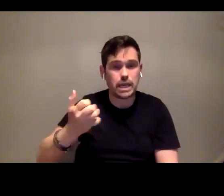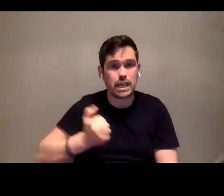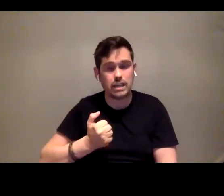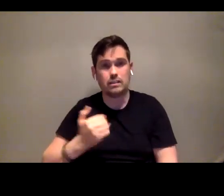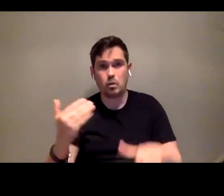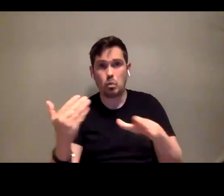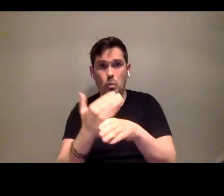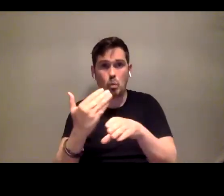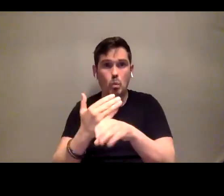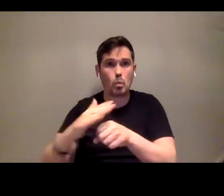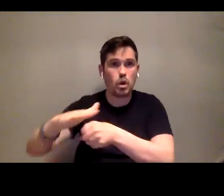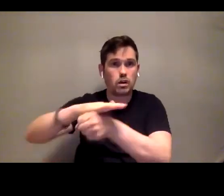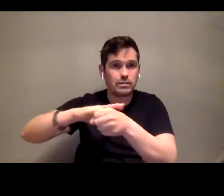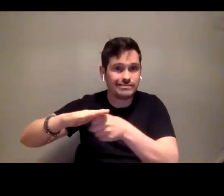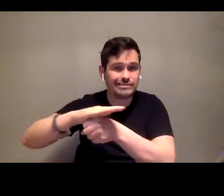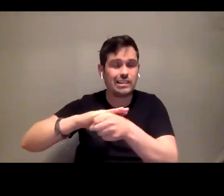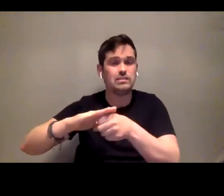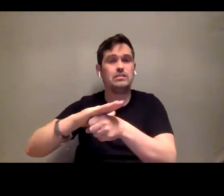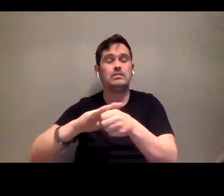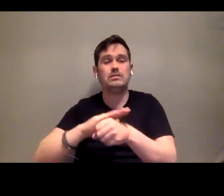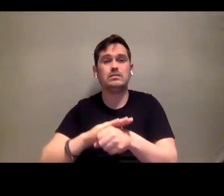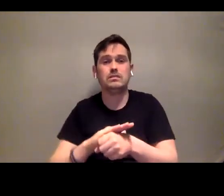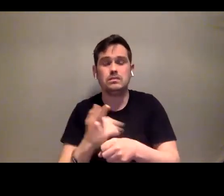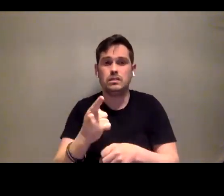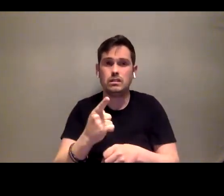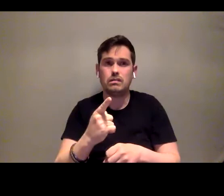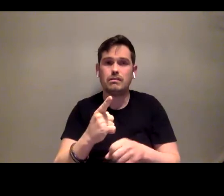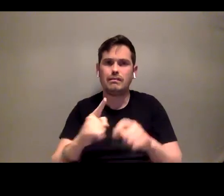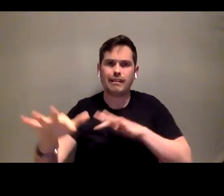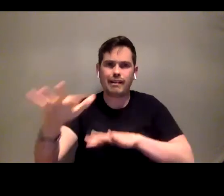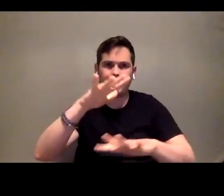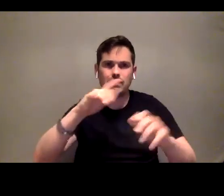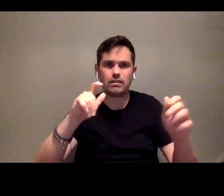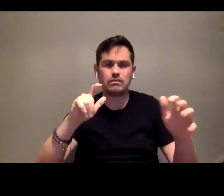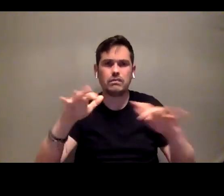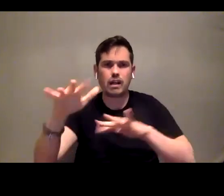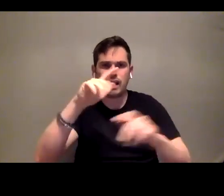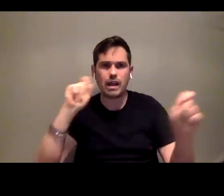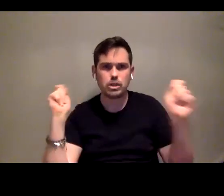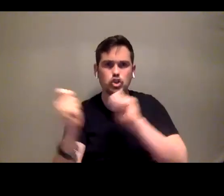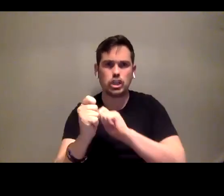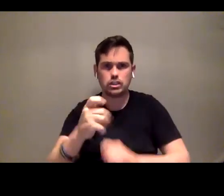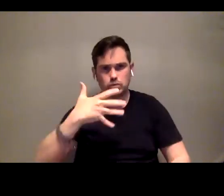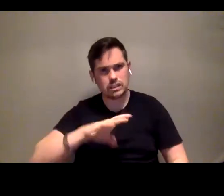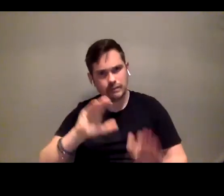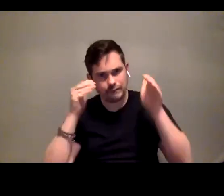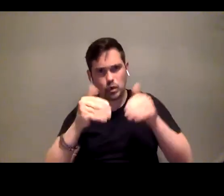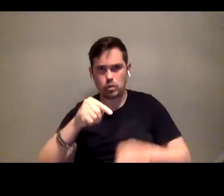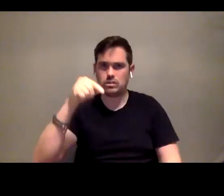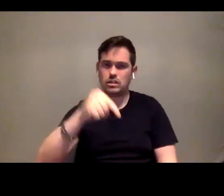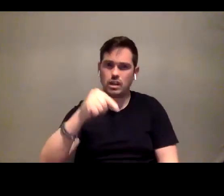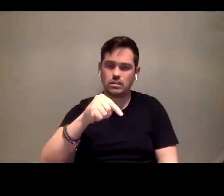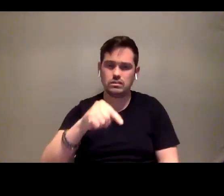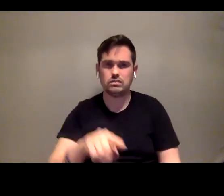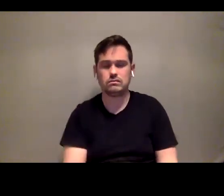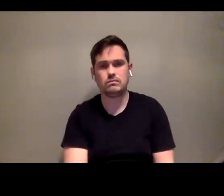climate change, and the need to create a green, caring economy that helps us in building the kind of society that we need and